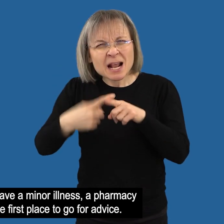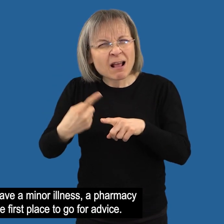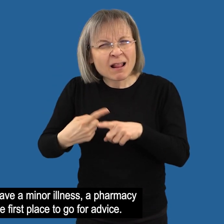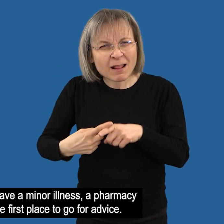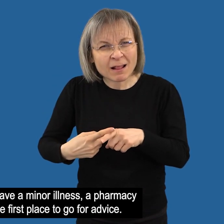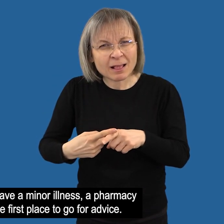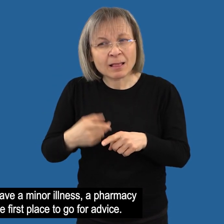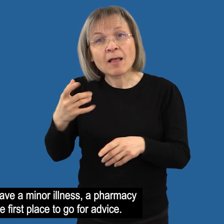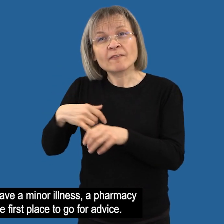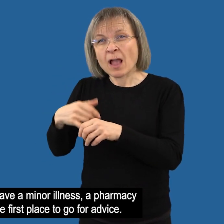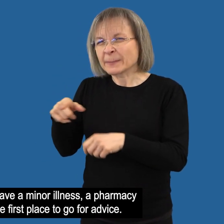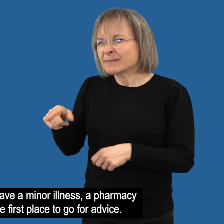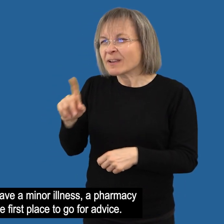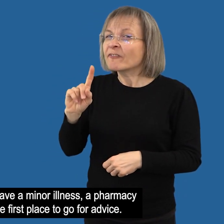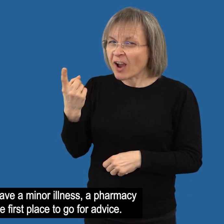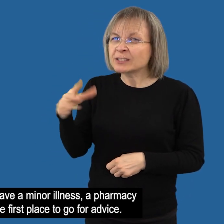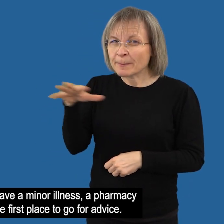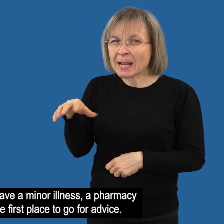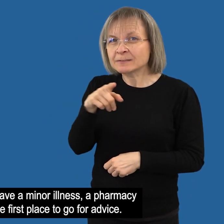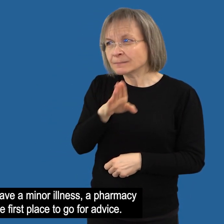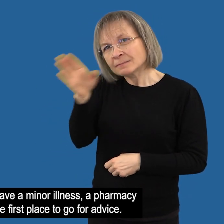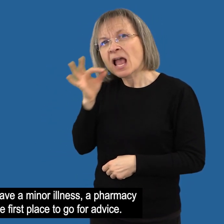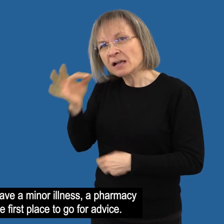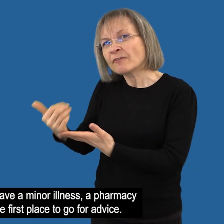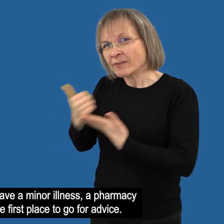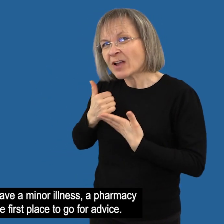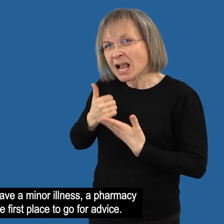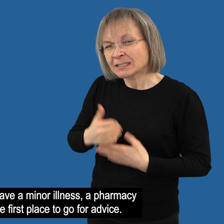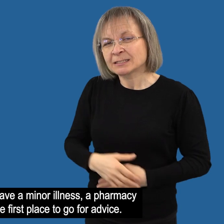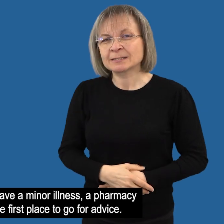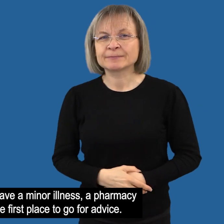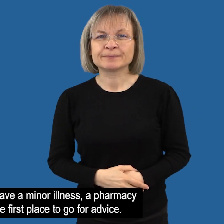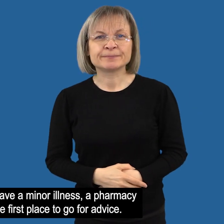If you have a minor illness, a pharmacy is the first place to go for advice.